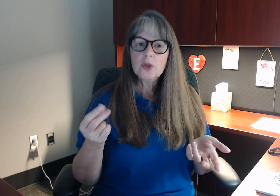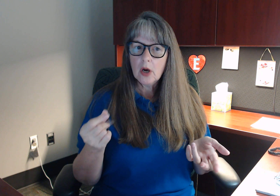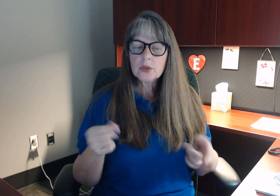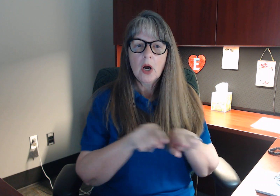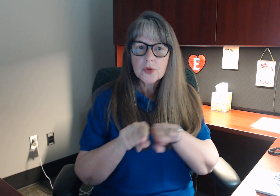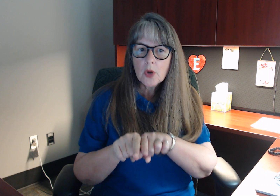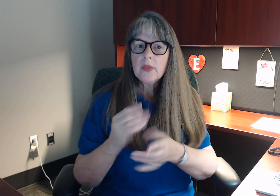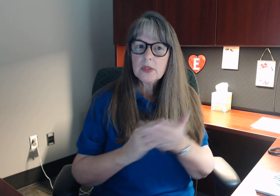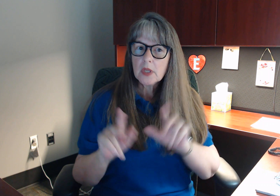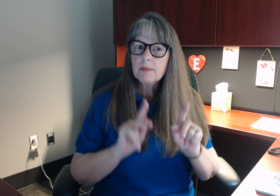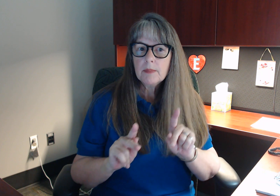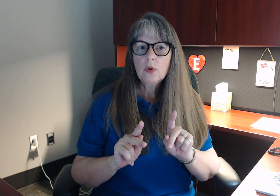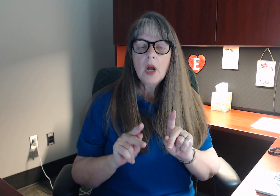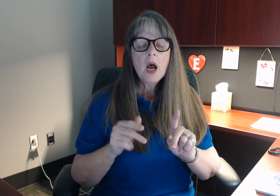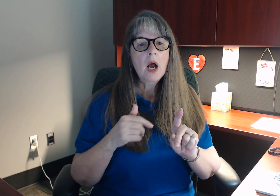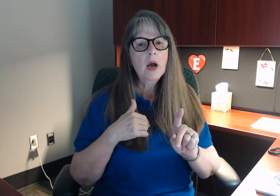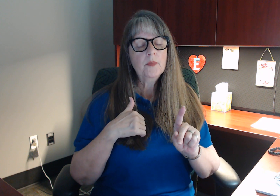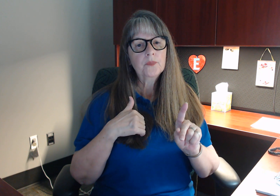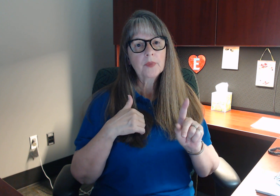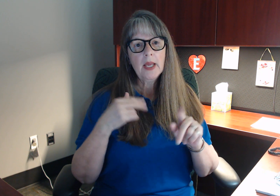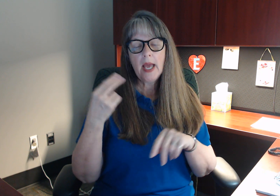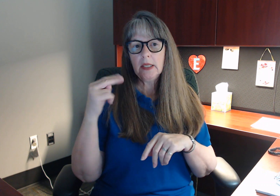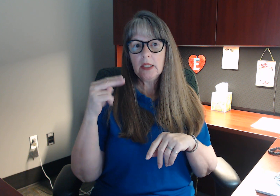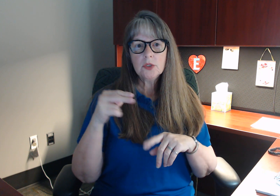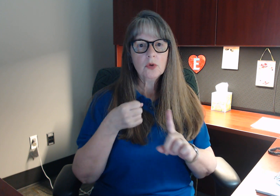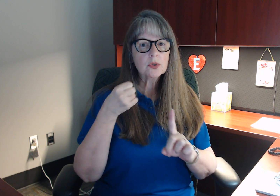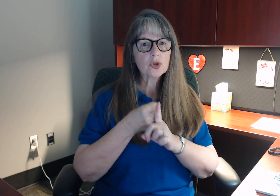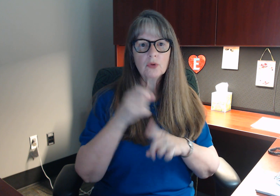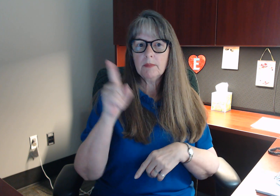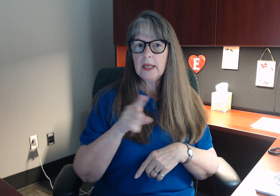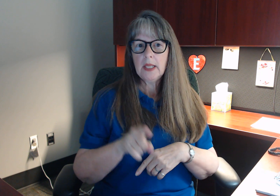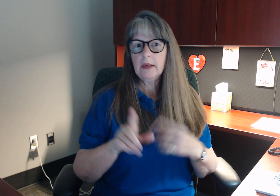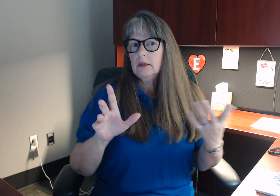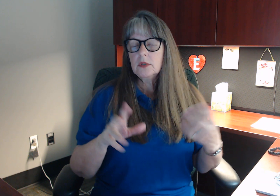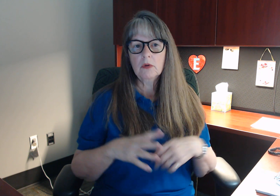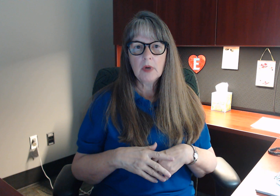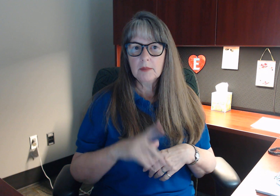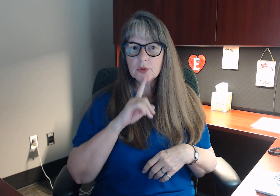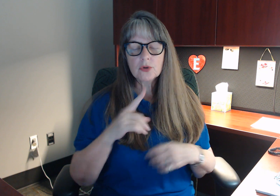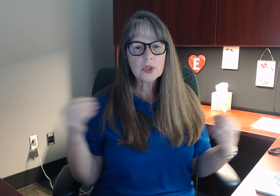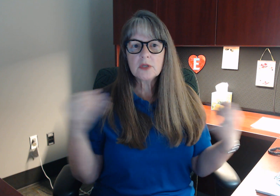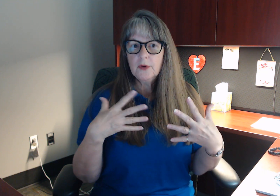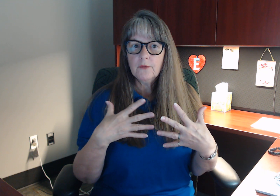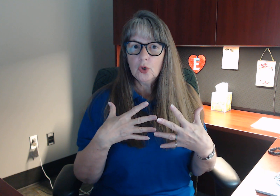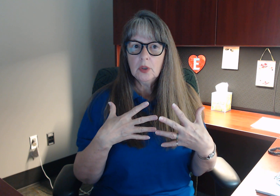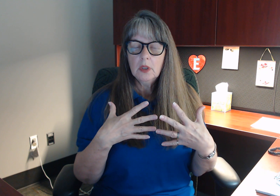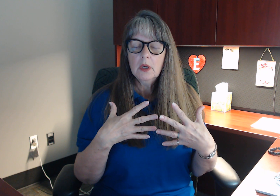dogs also, and then some people, I had a niece who was struck by lightning, so I'm sure she's fearful